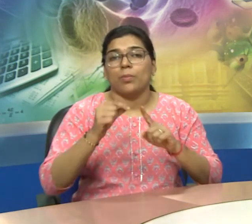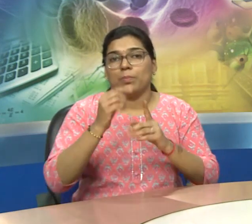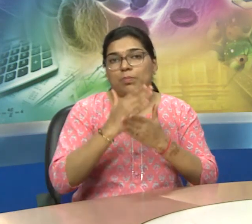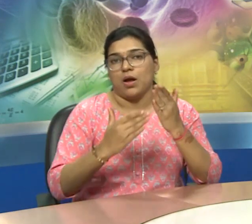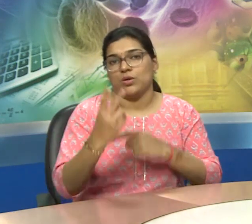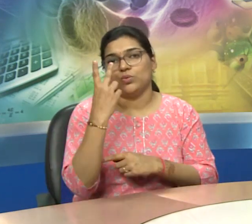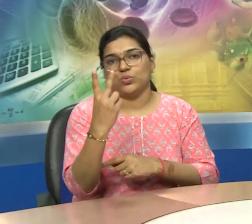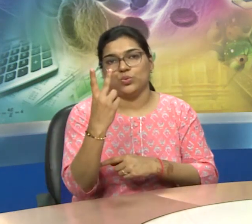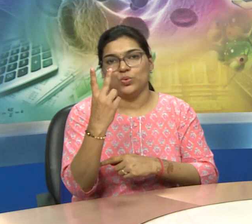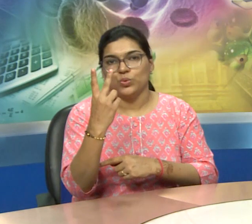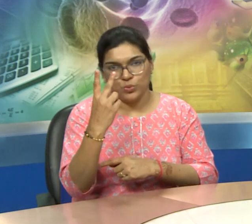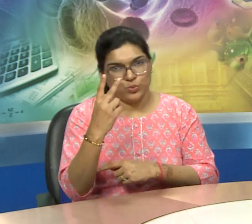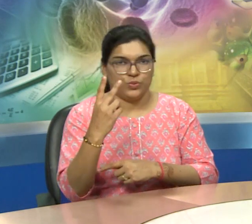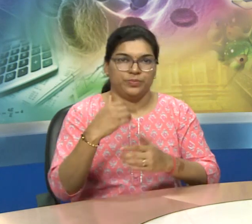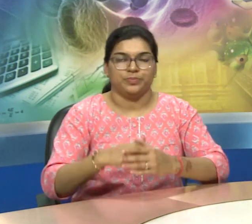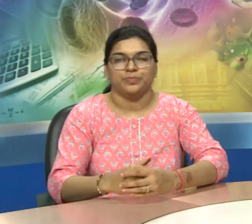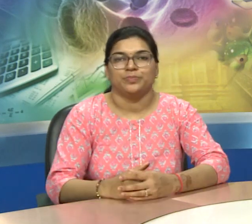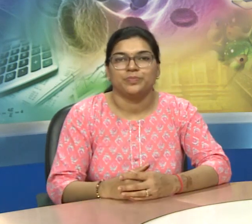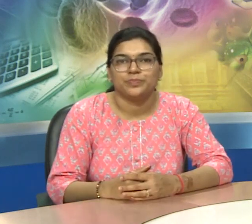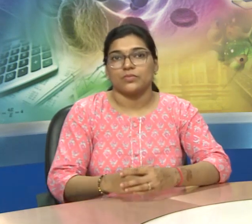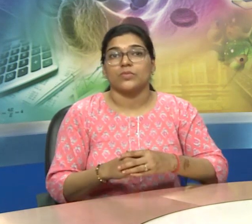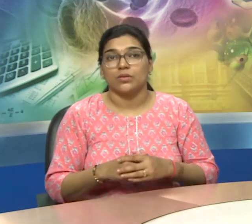This video is part 2.